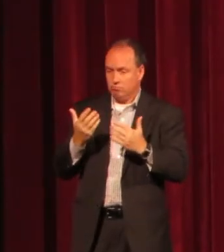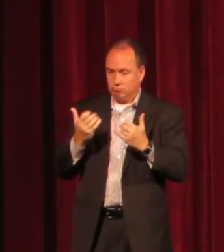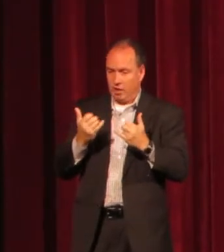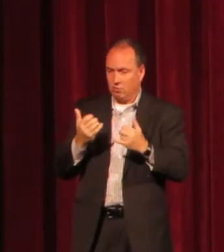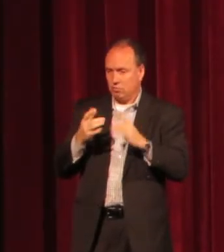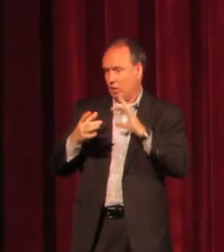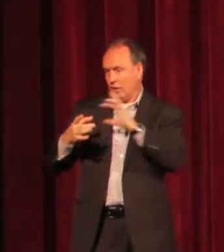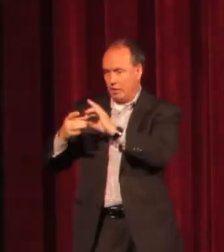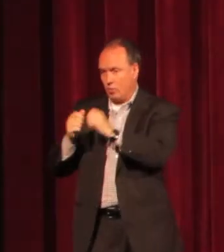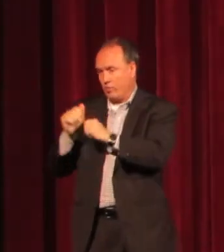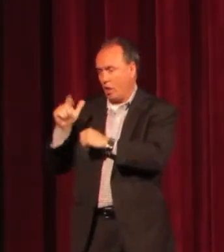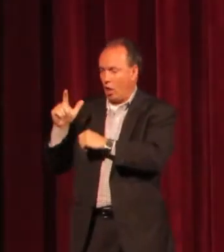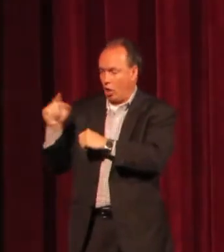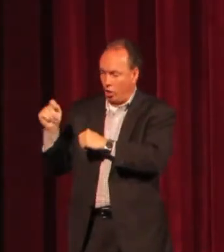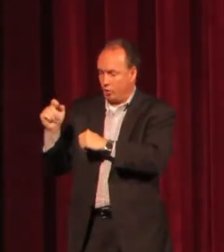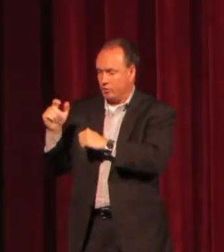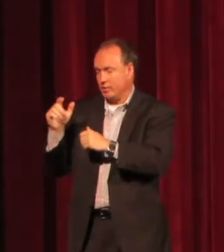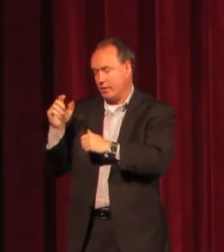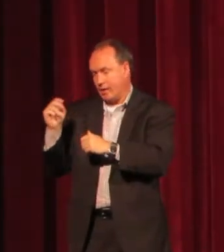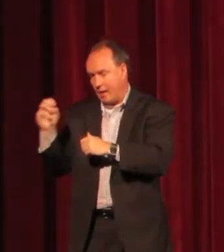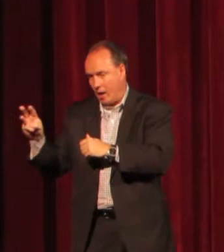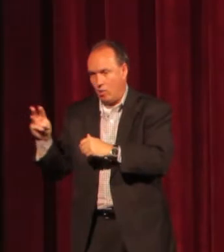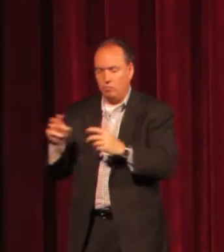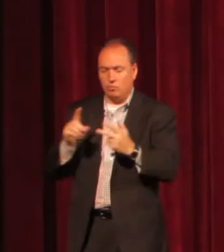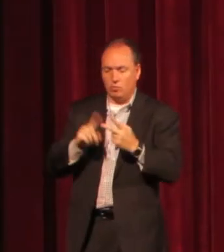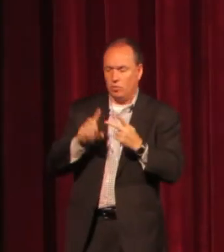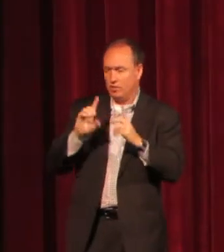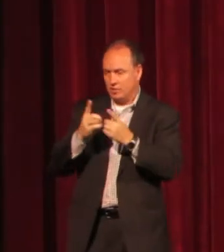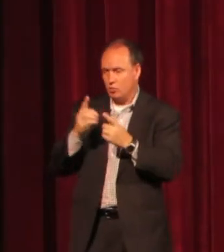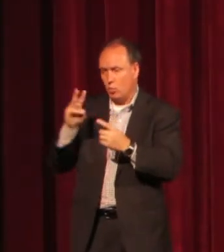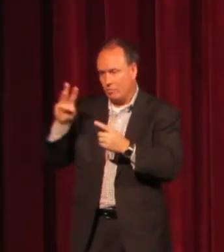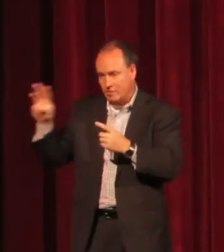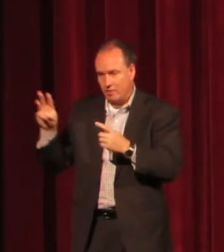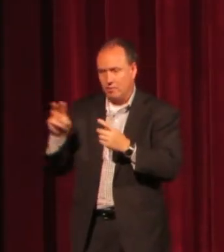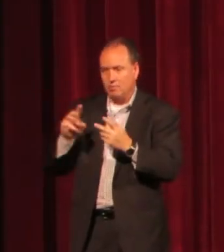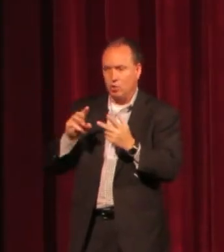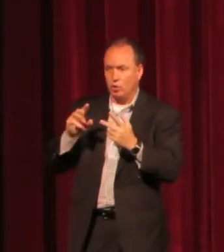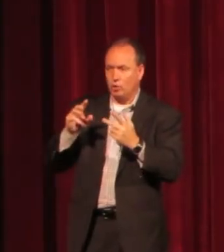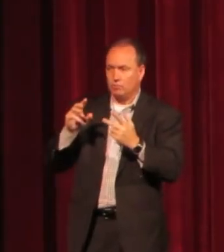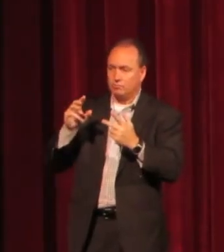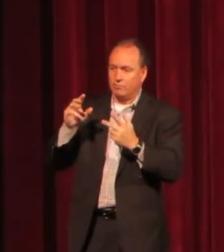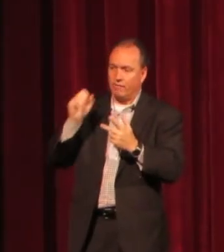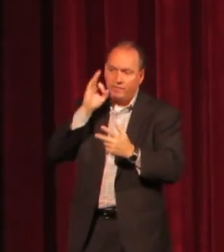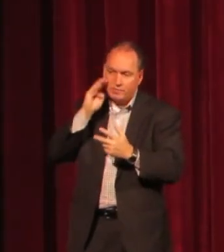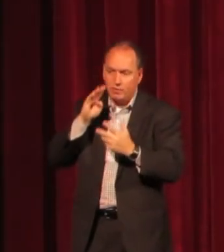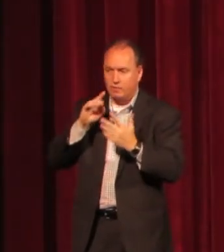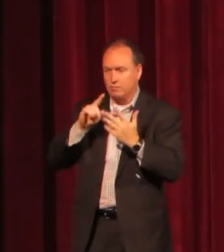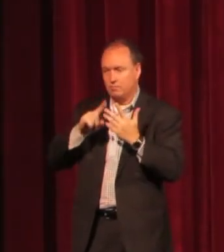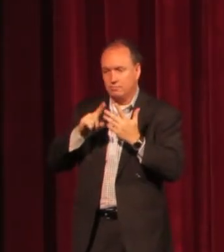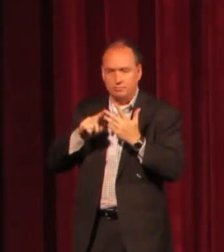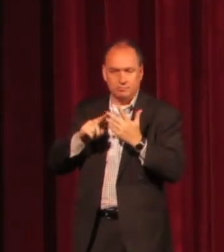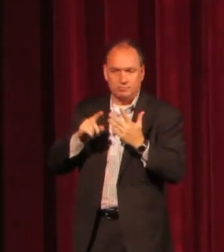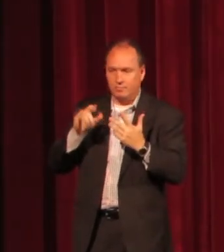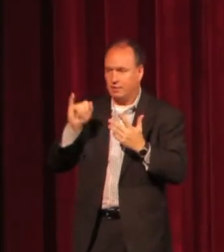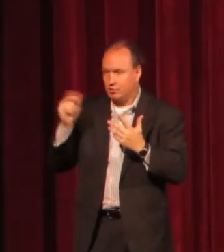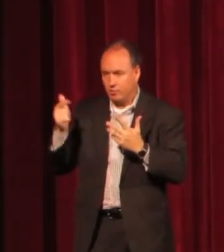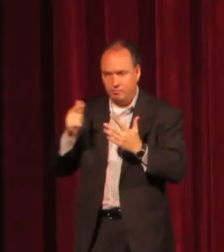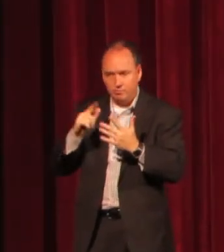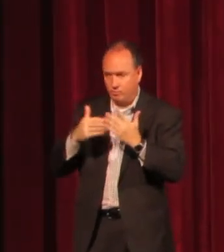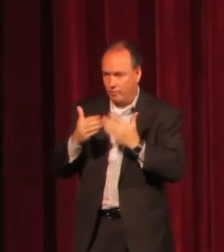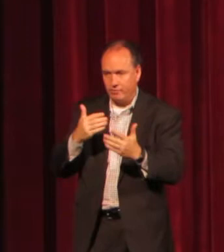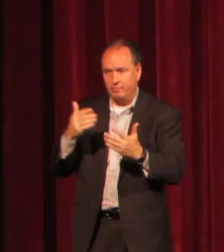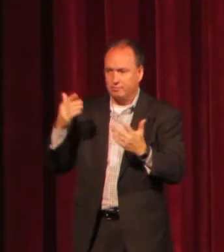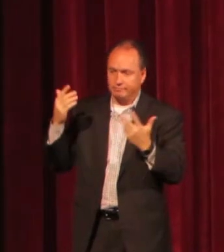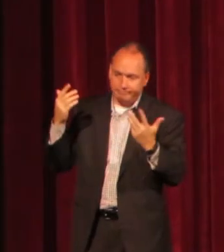connected to the district websites, whether it's the main website or social media websites like Facebook, it